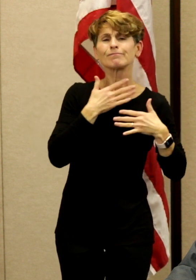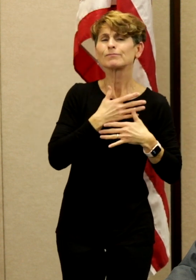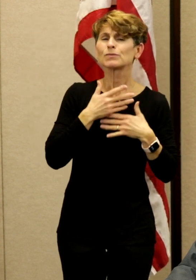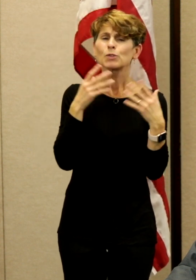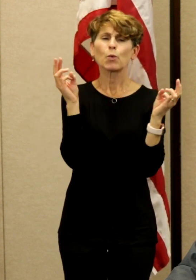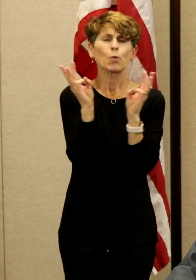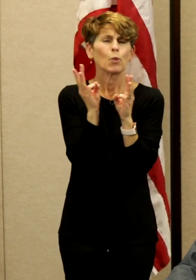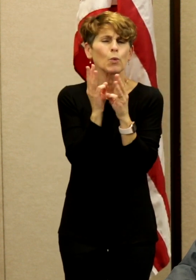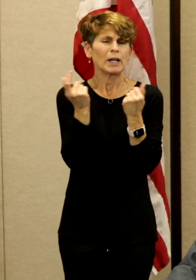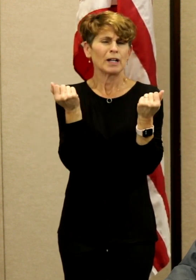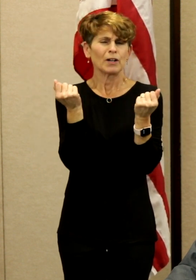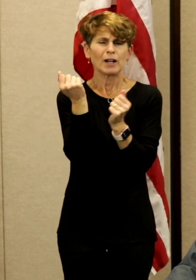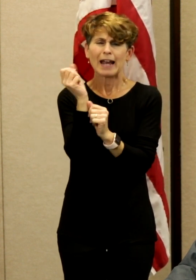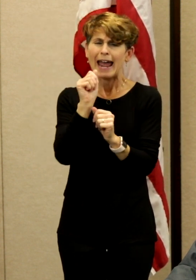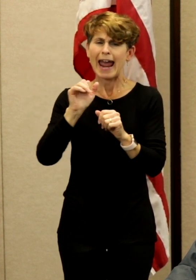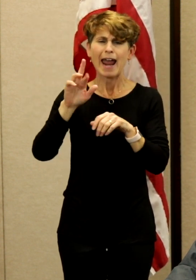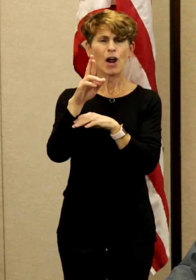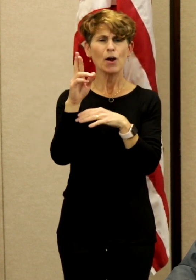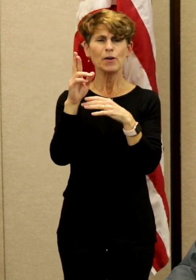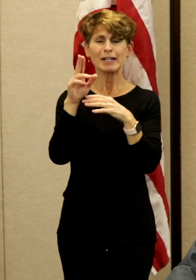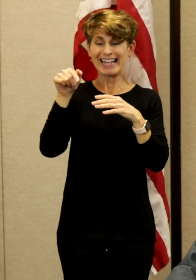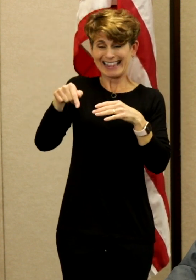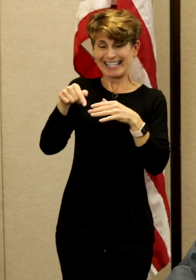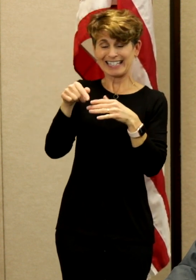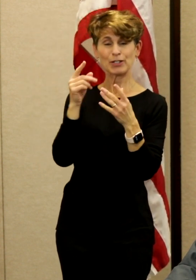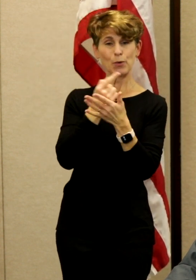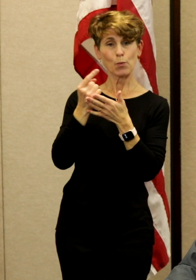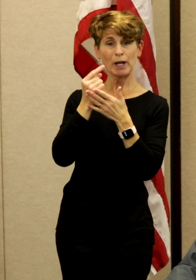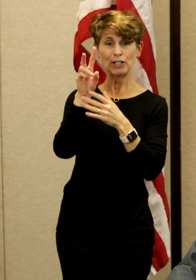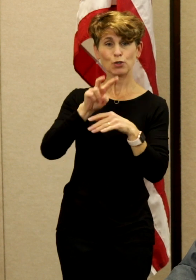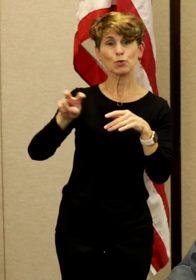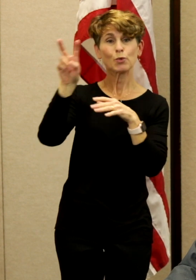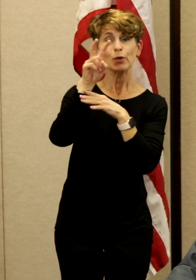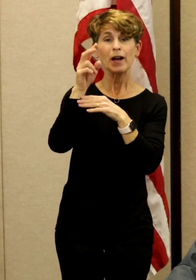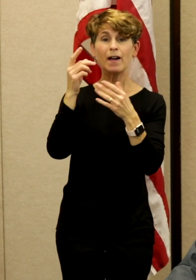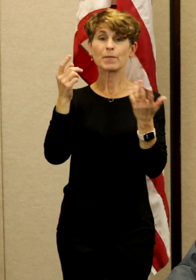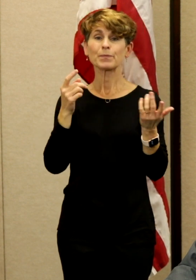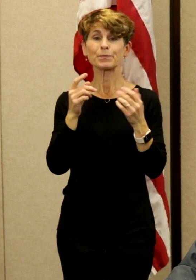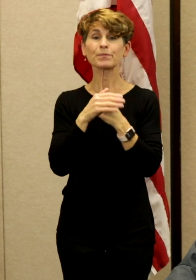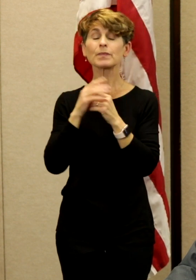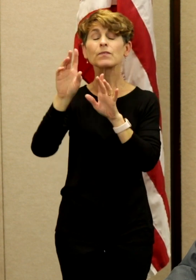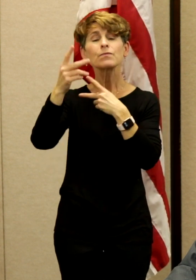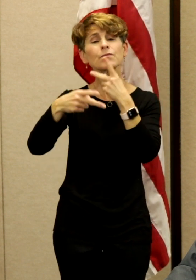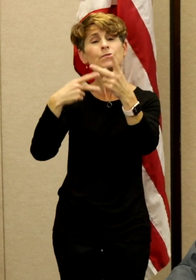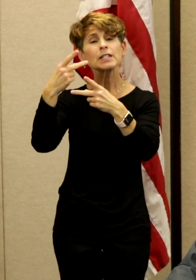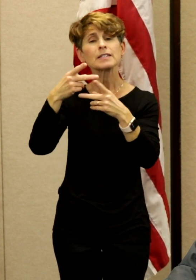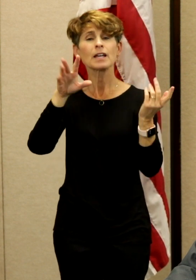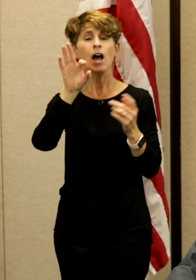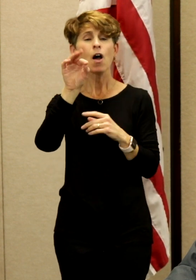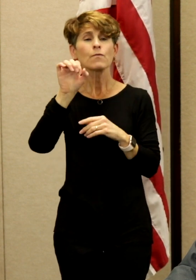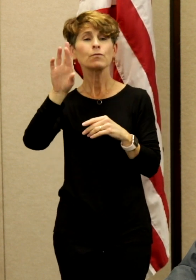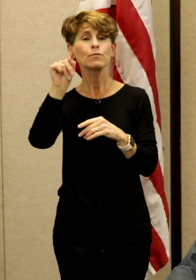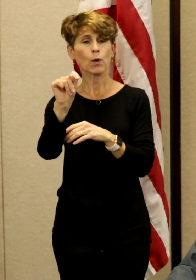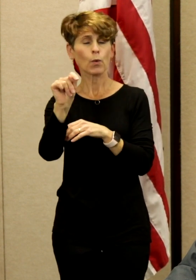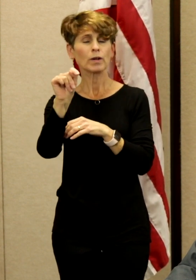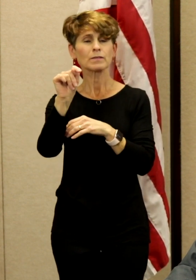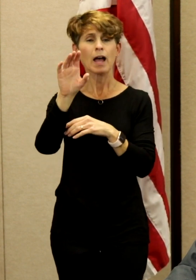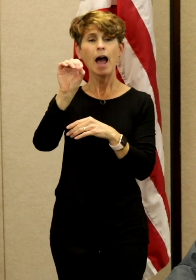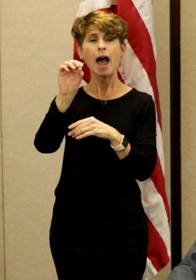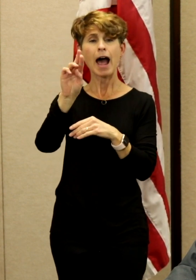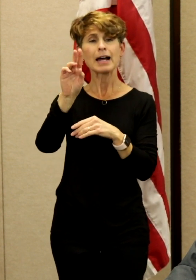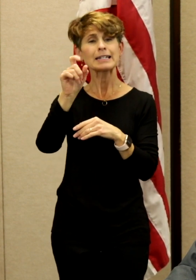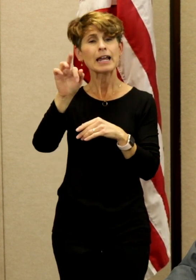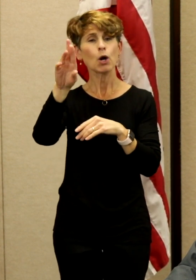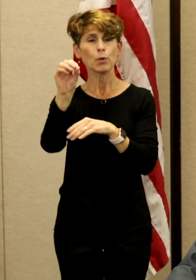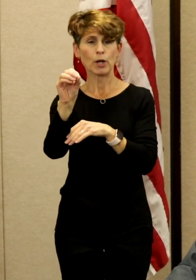the new year. This week's tourism tip of the week is to visit Fort Ontario State Historic Site in Oswego for